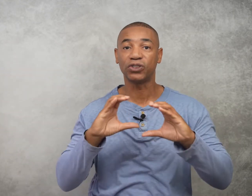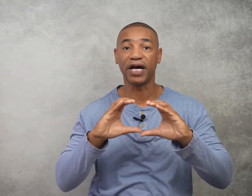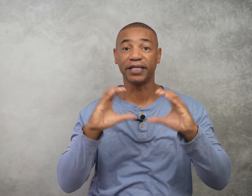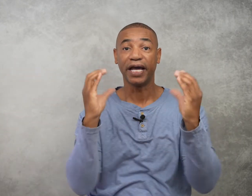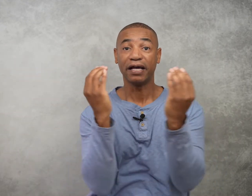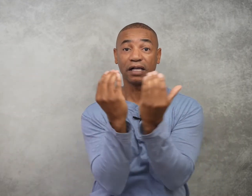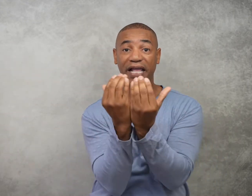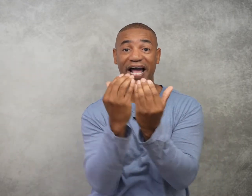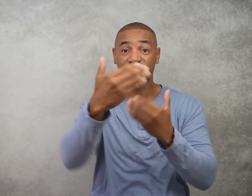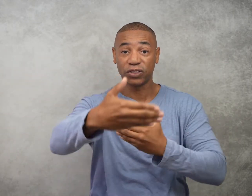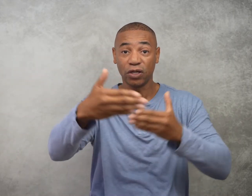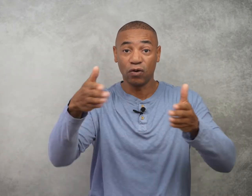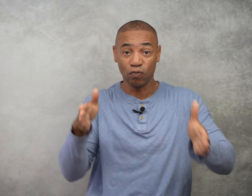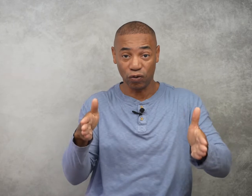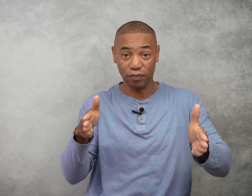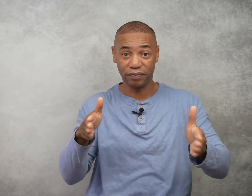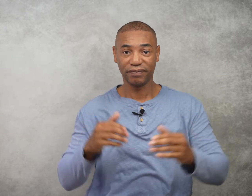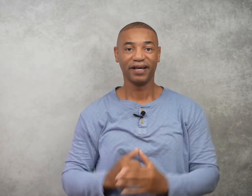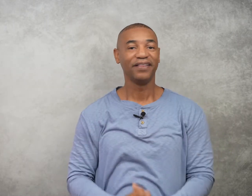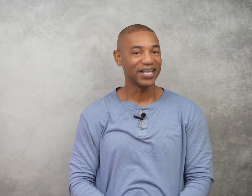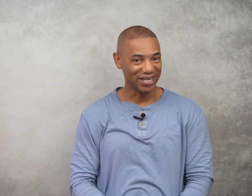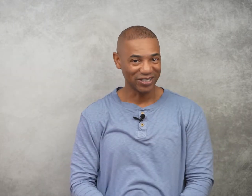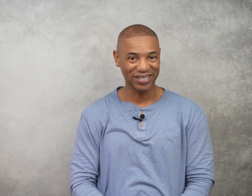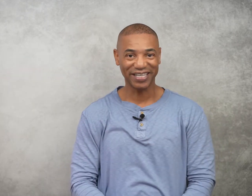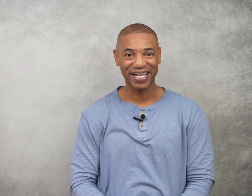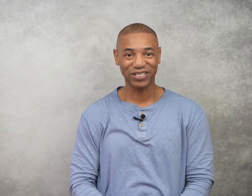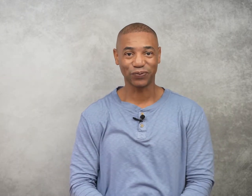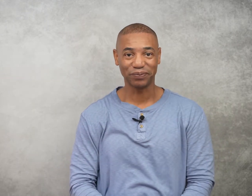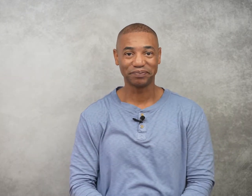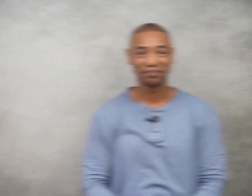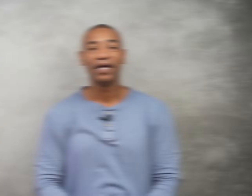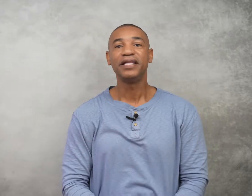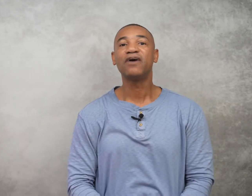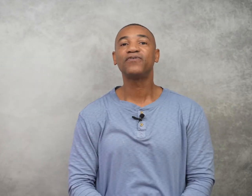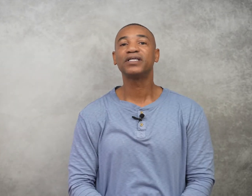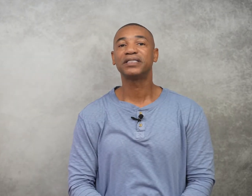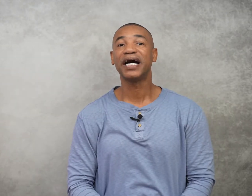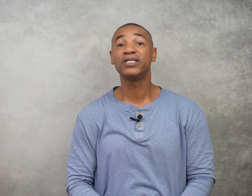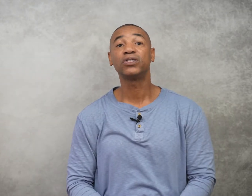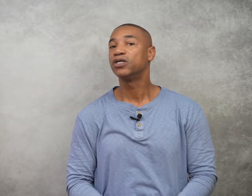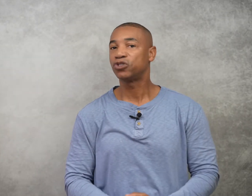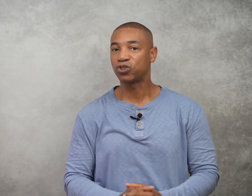sign, classroom. That's how you sign classroom. Now for the signs